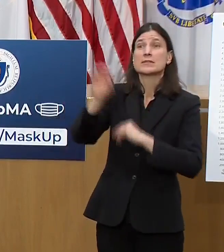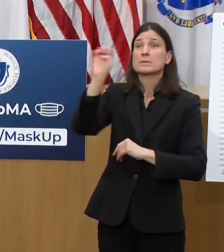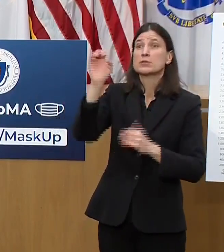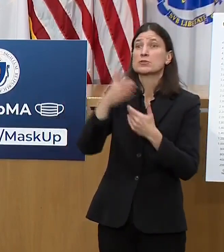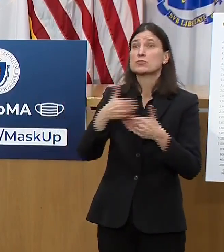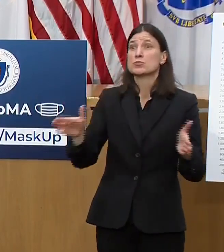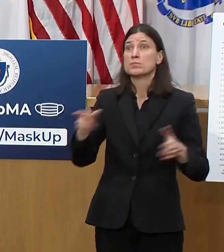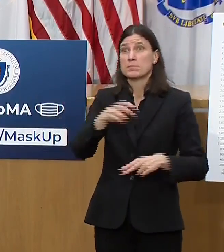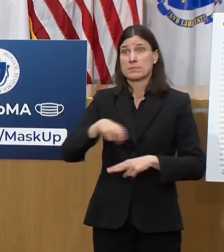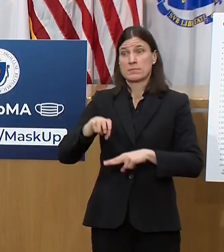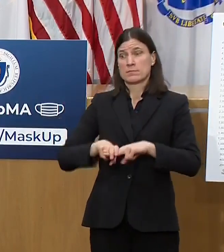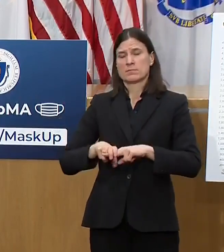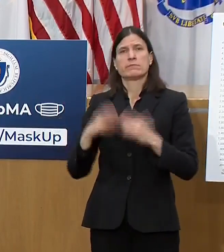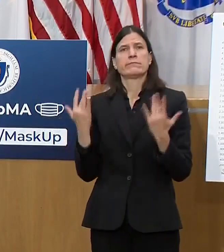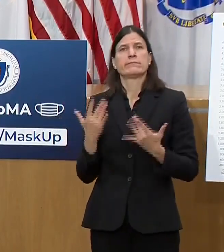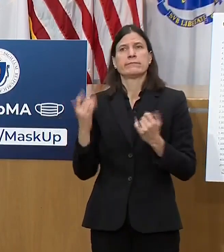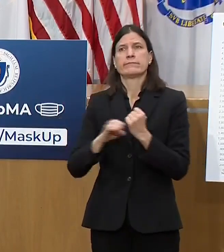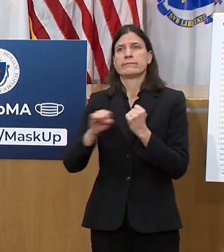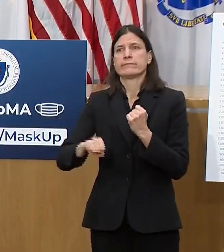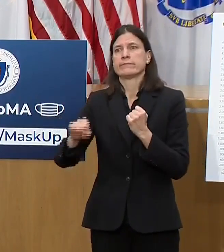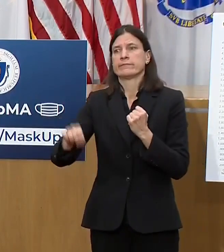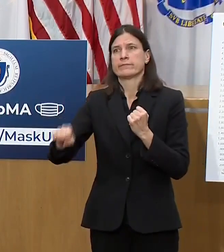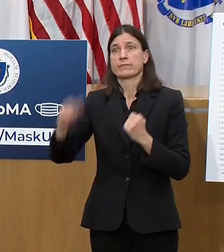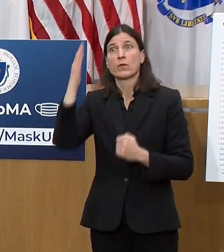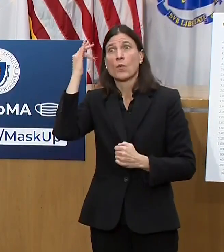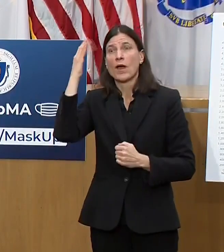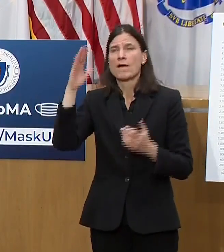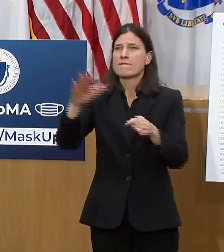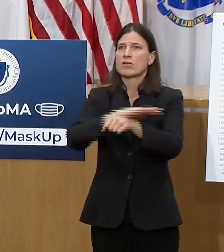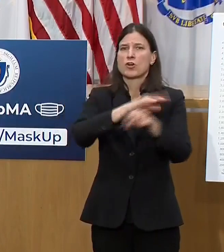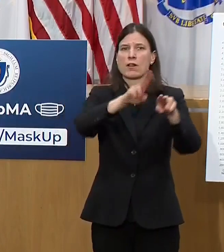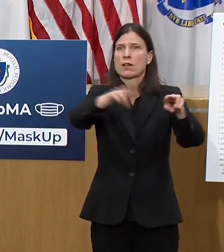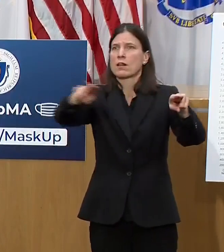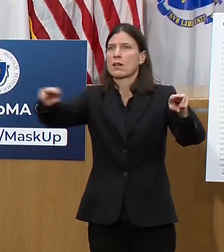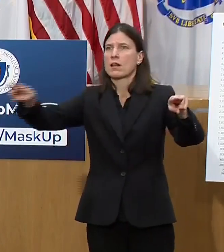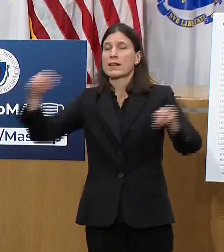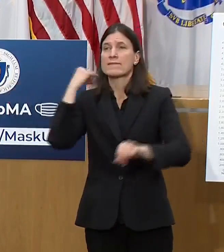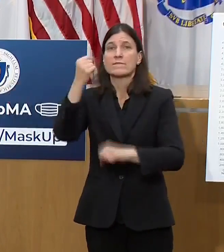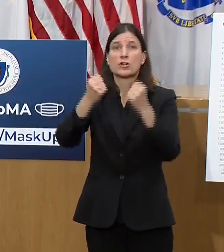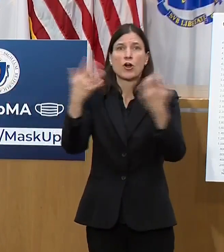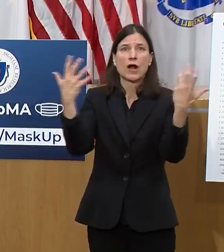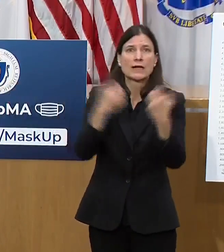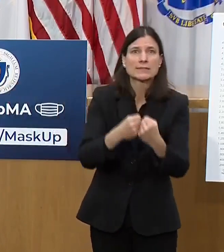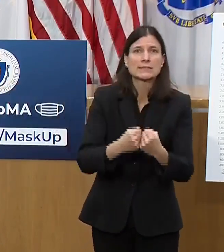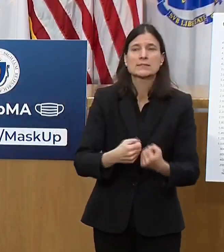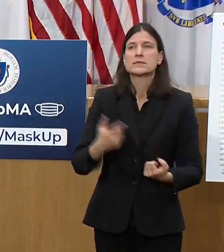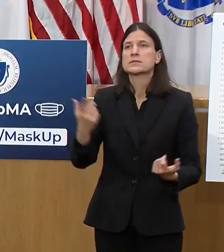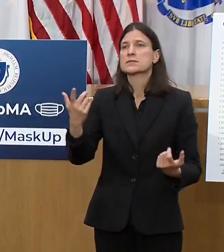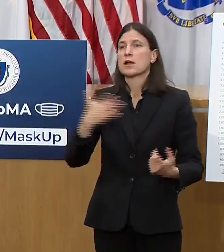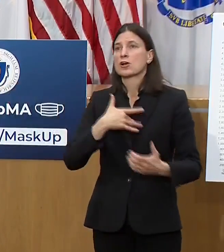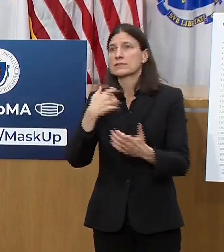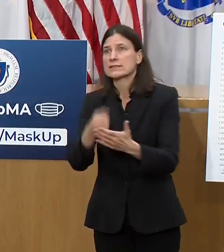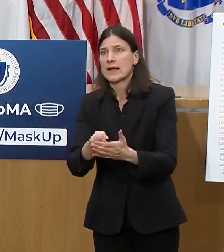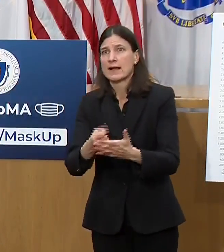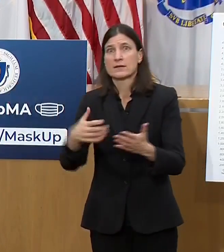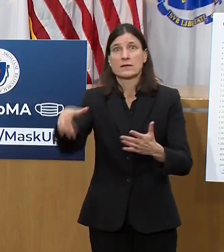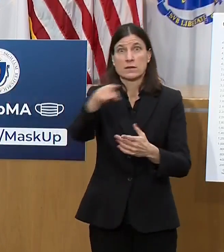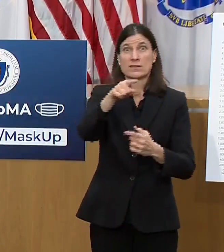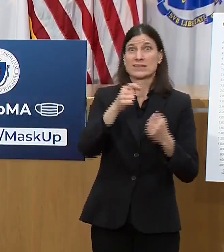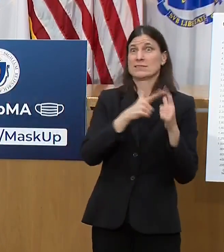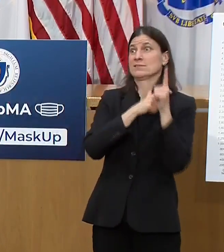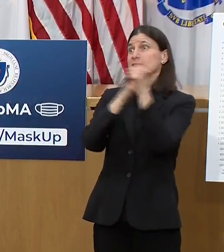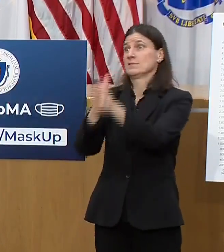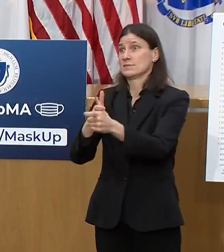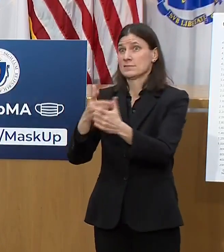time, waiting for a bed to become available. And what we mean by that as well, as far as the impact, also realizing